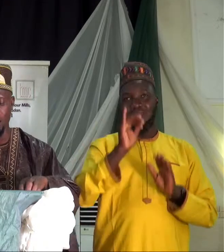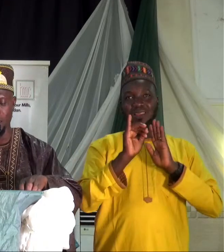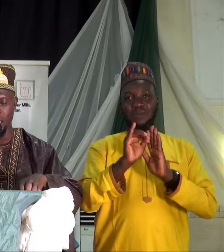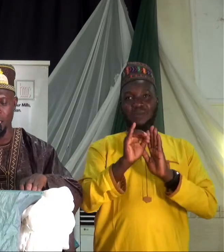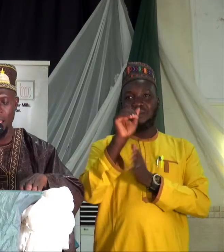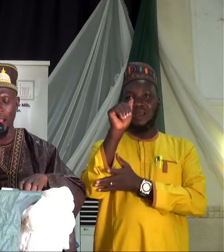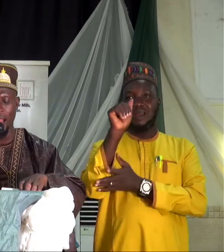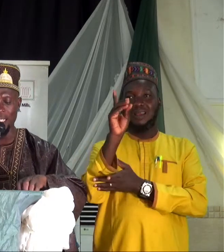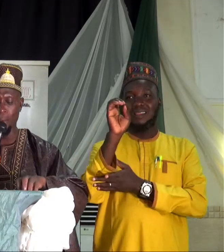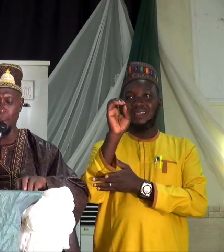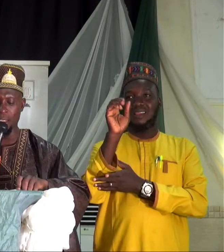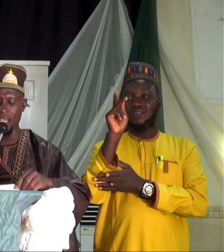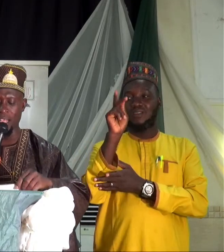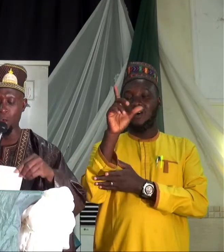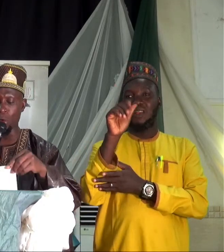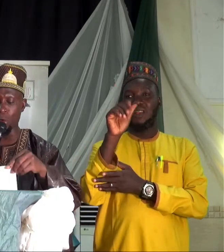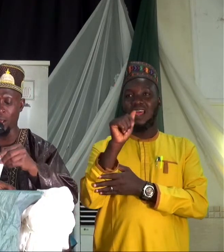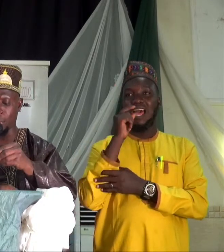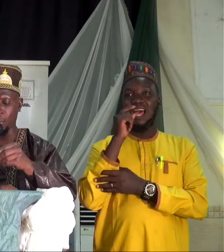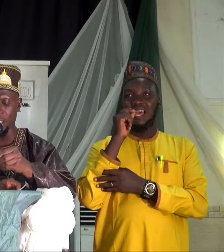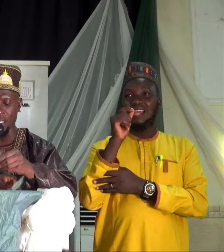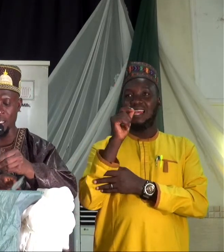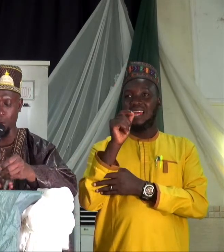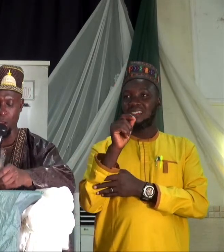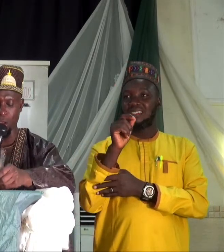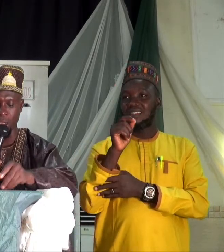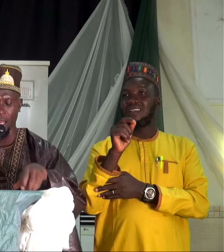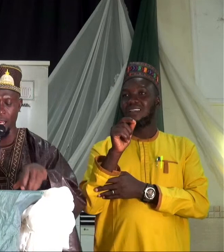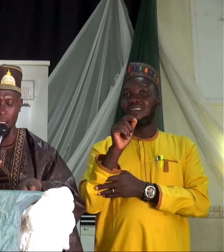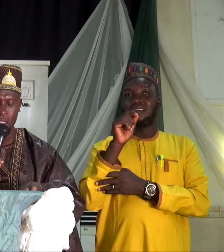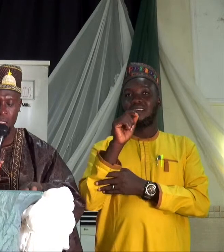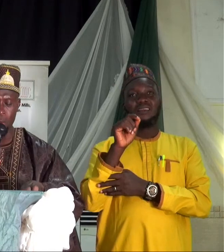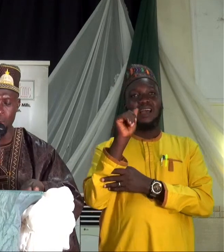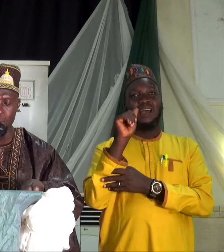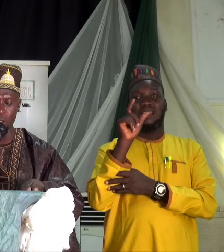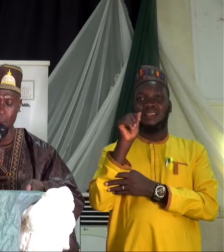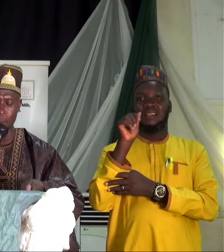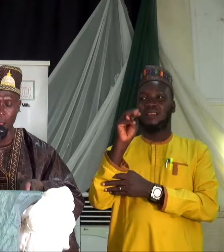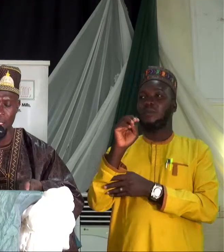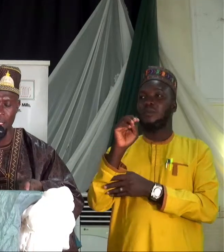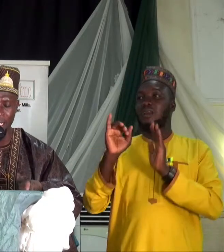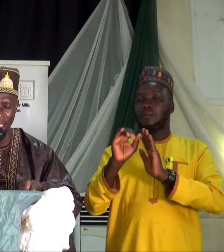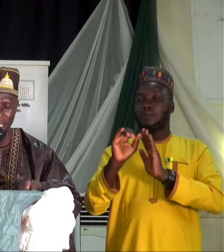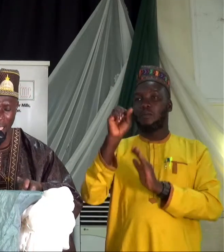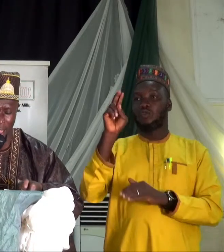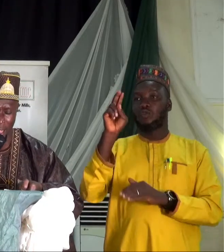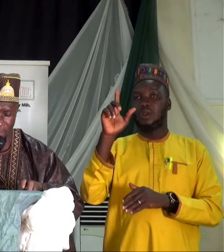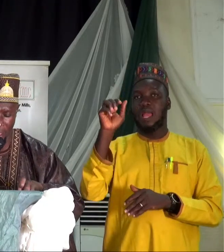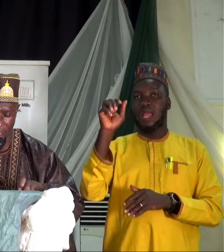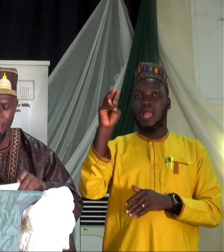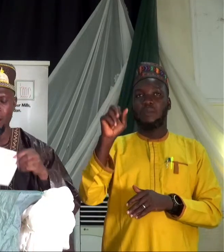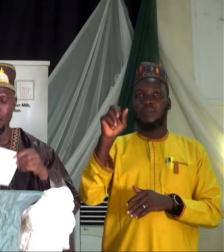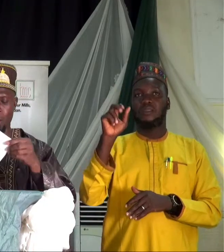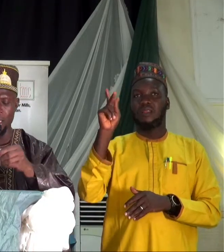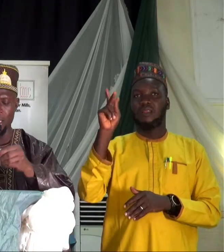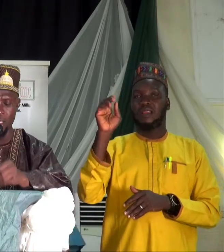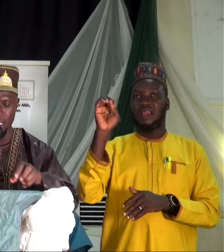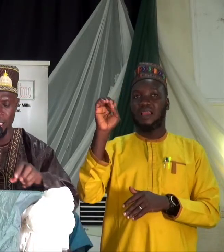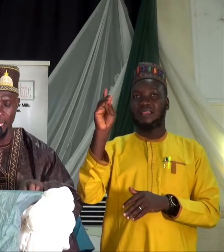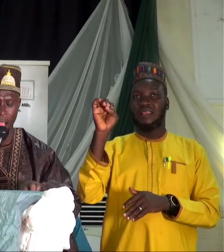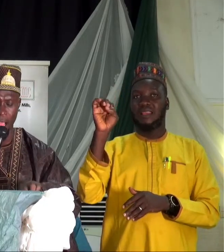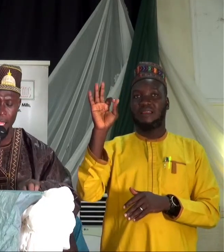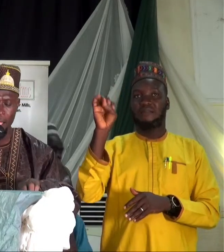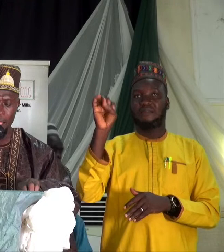selesan Alhaji Hamid Sadu Olabi jazakumullahu khairan Imam Sulaiman Ketenfe olopa ni selesan